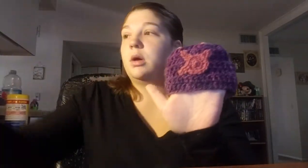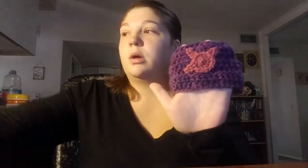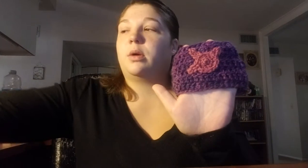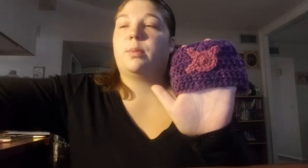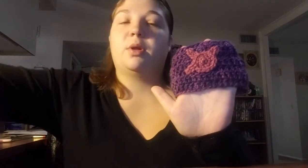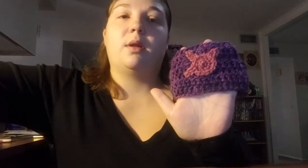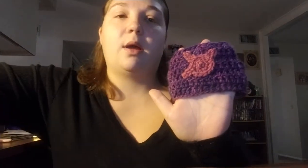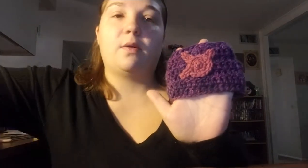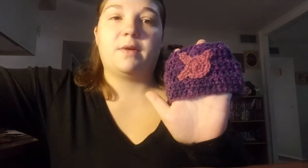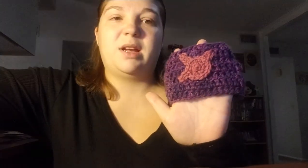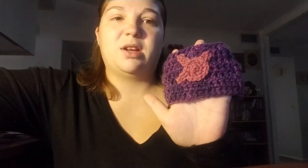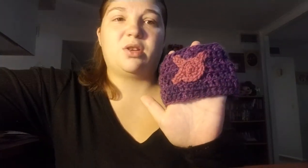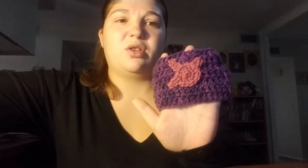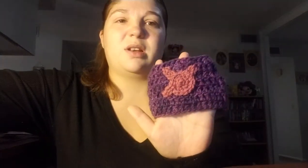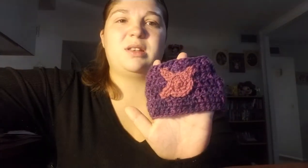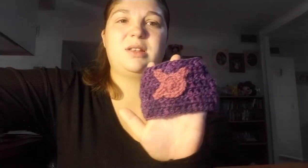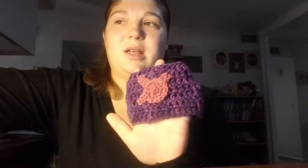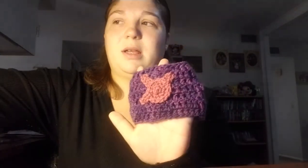I'm gonna bring the light over here so you can see.